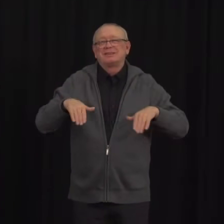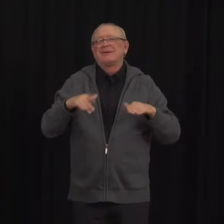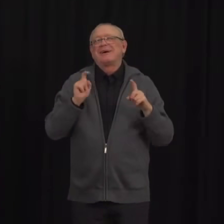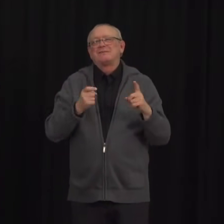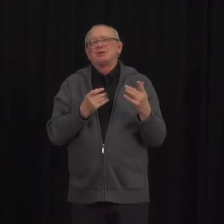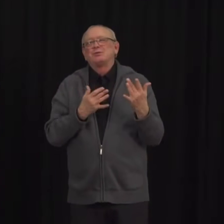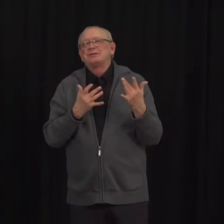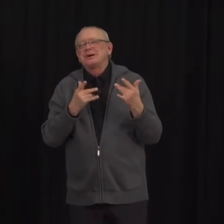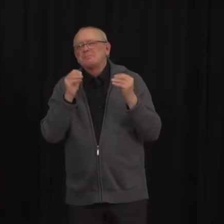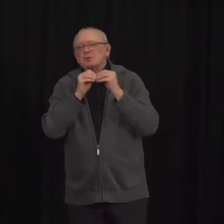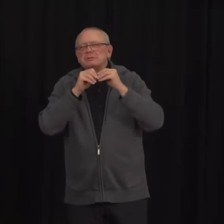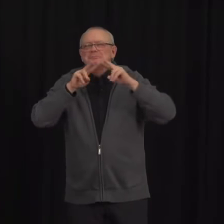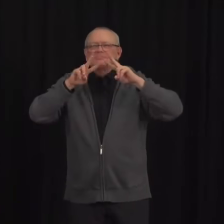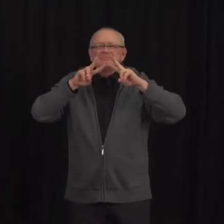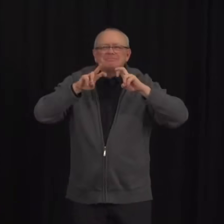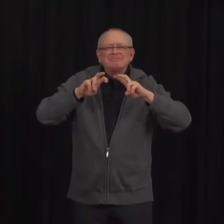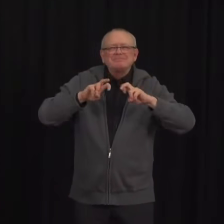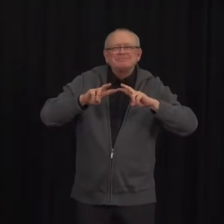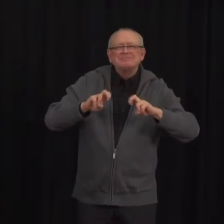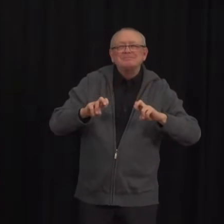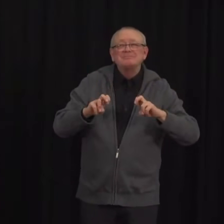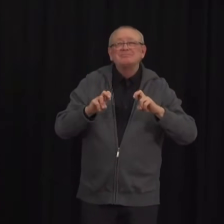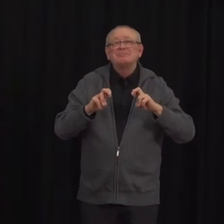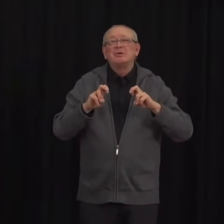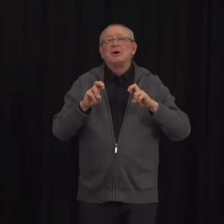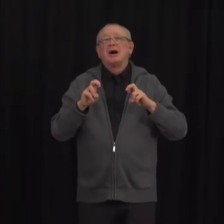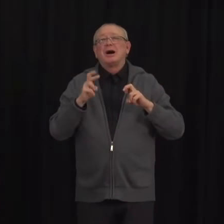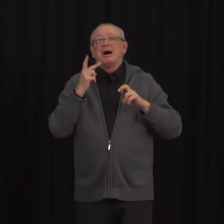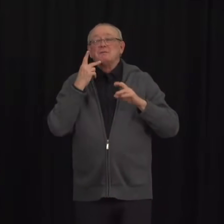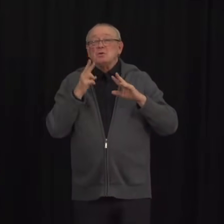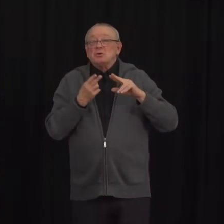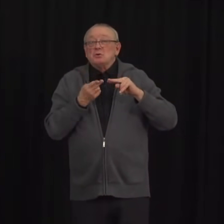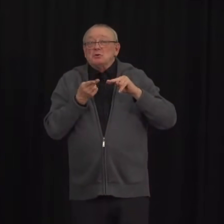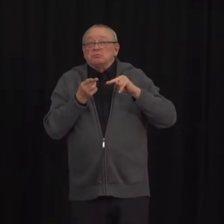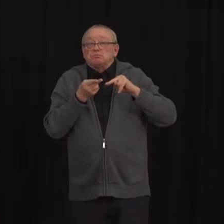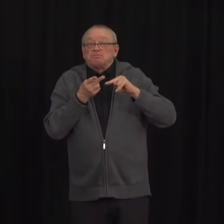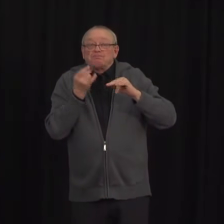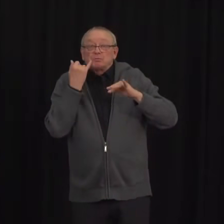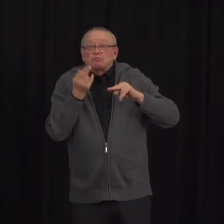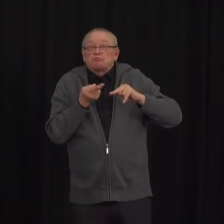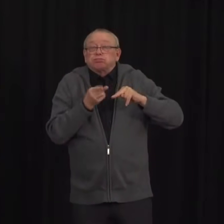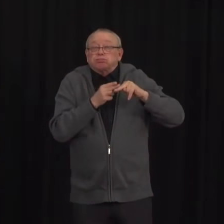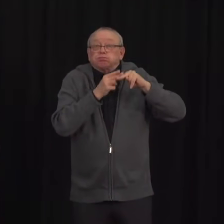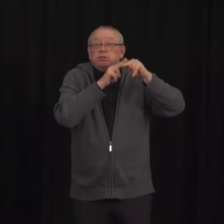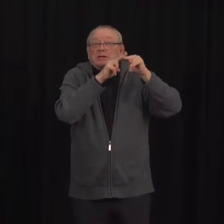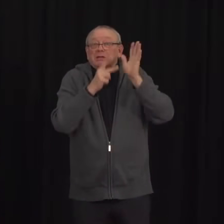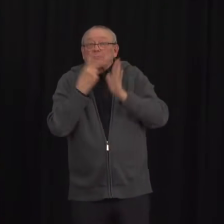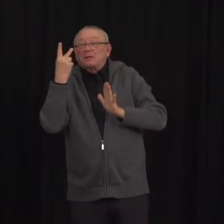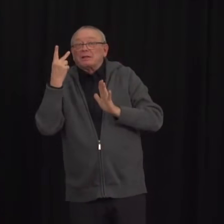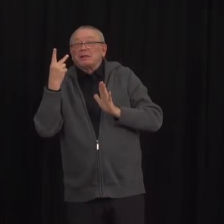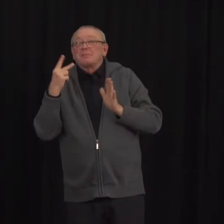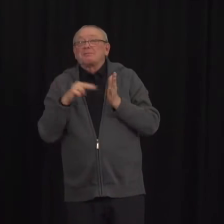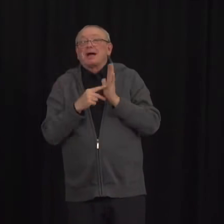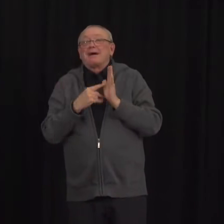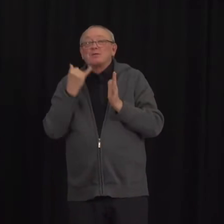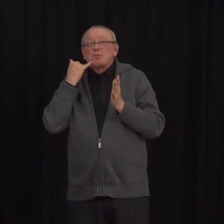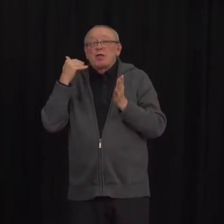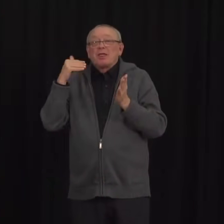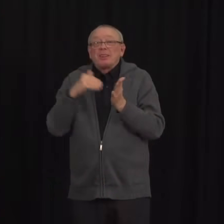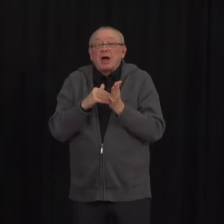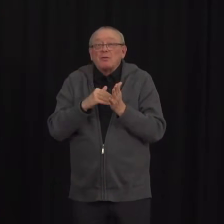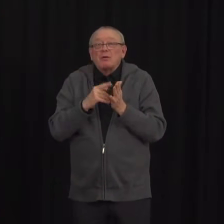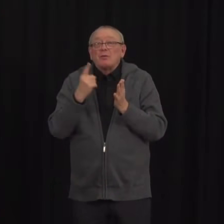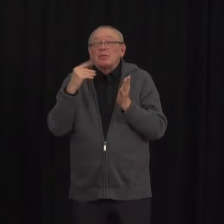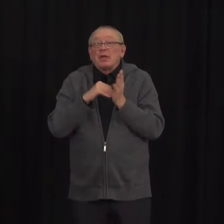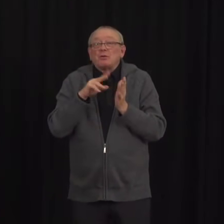Because exponential growth means essentially doubling time, it's not like we'll grow from 1,000 to then 1,200 and then kind of slowly over